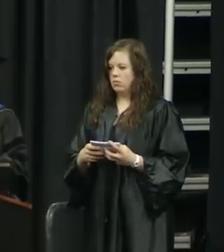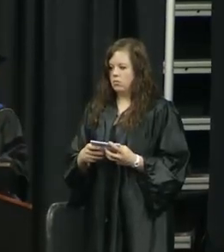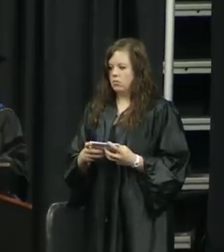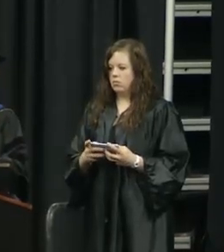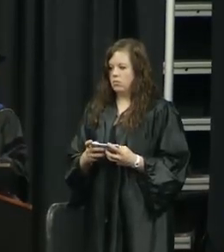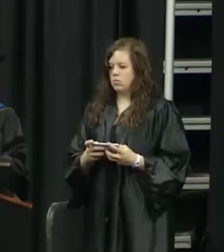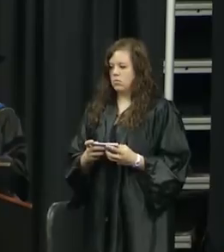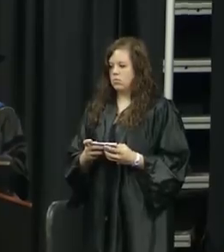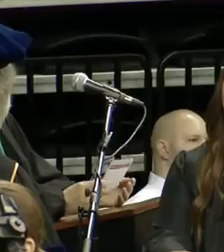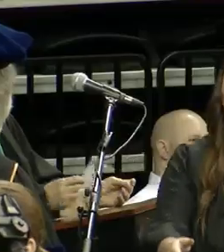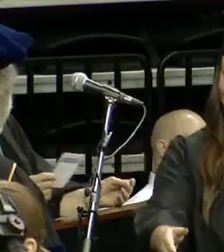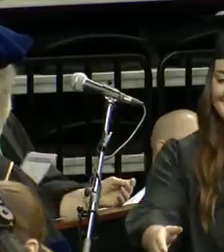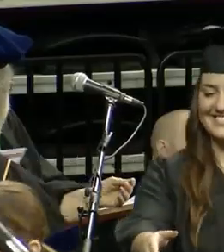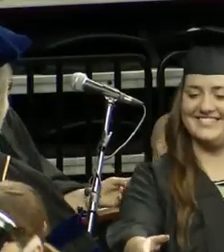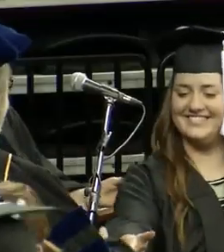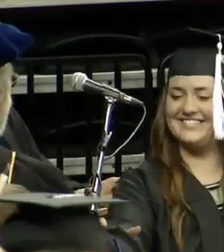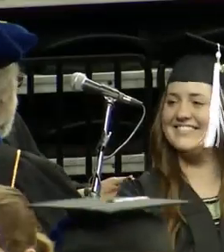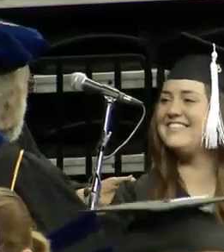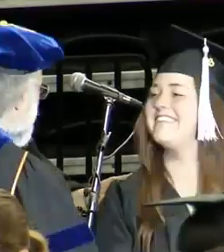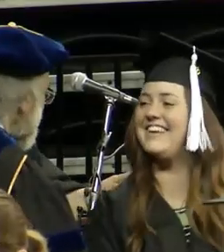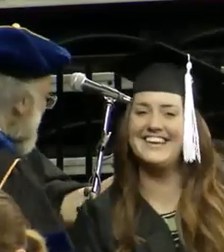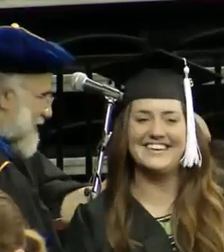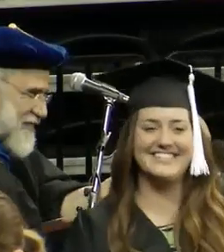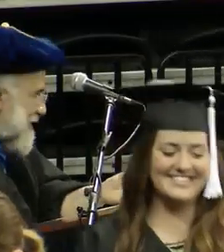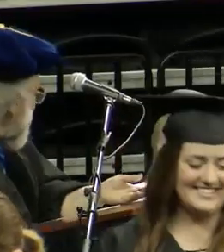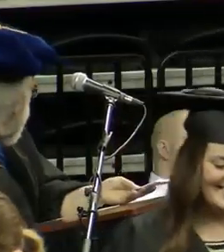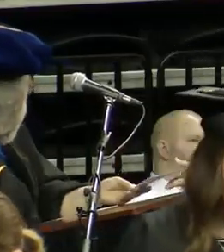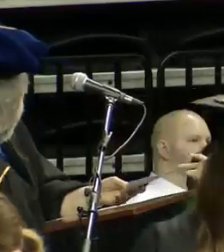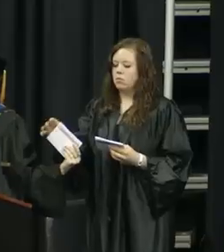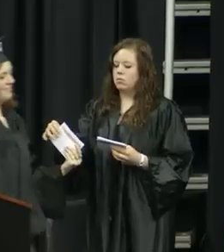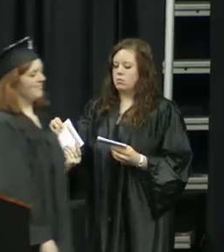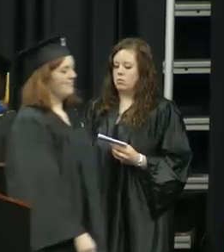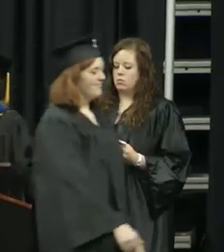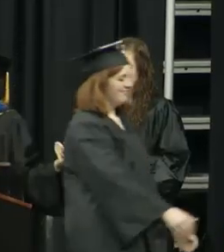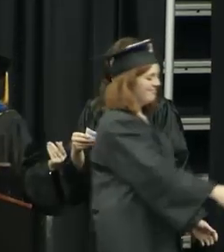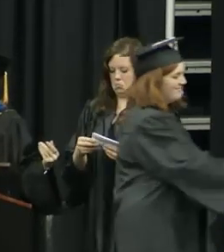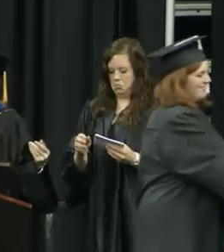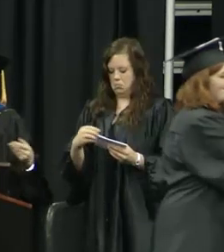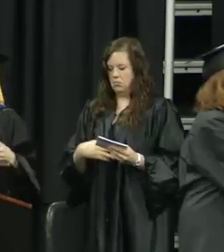Kaylee McGing. Mindy Blunk.